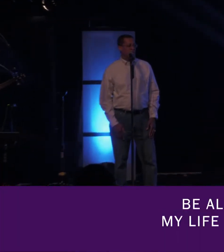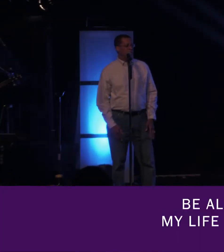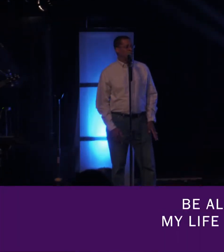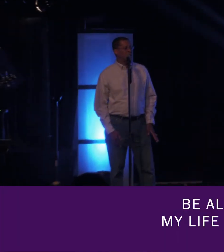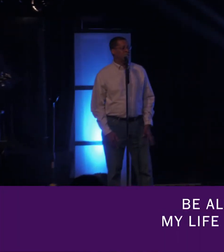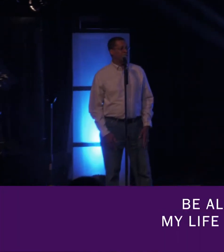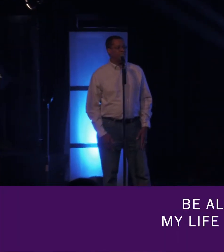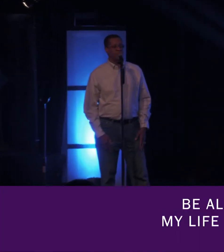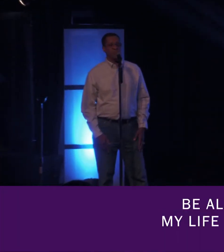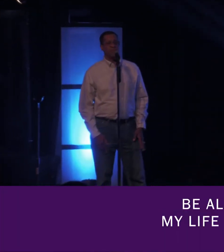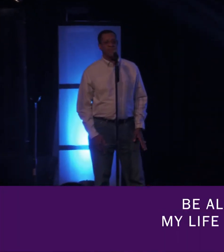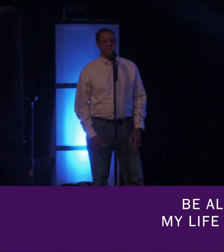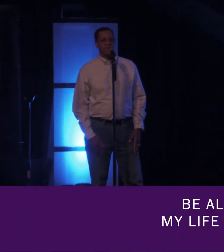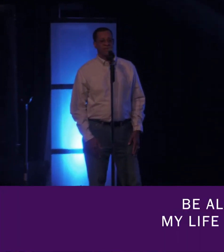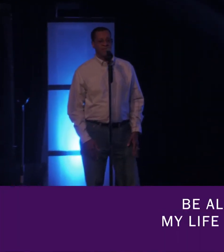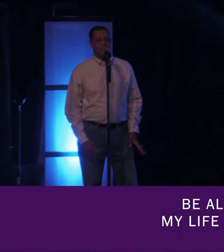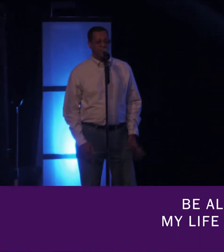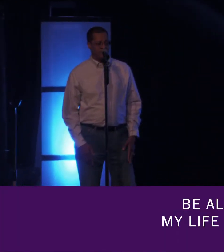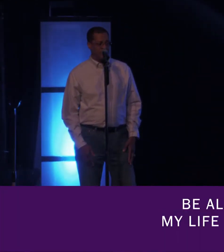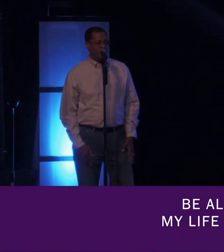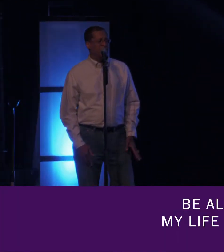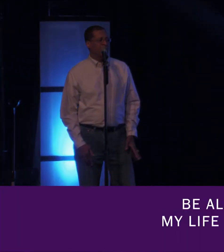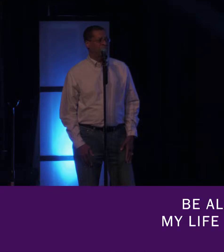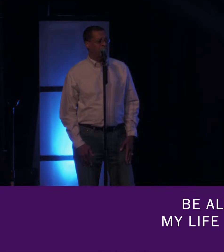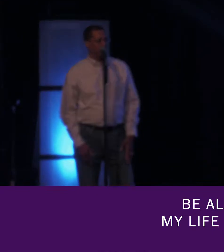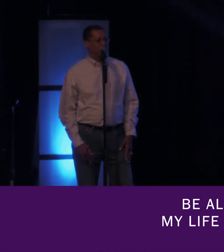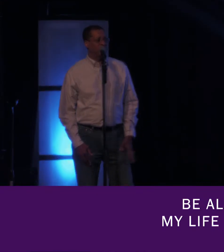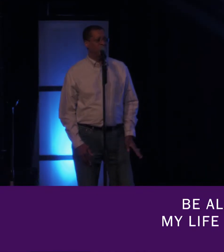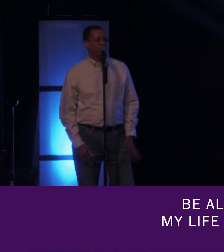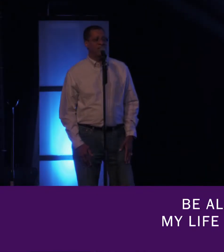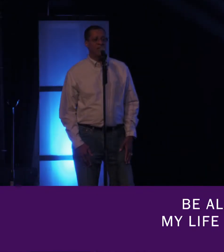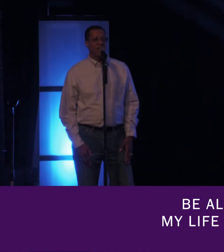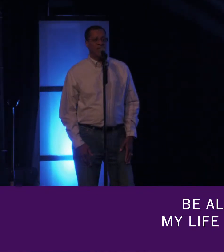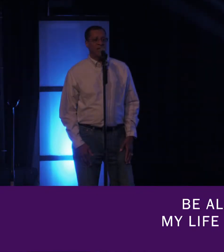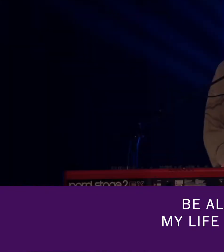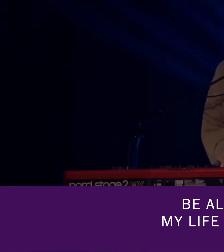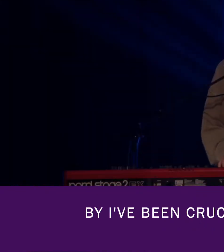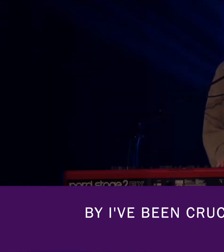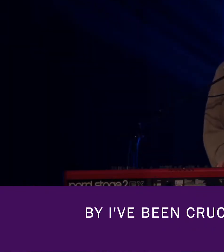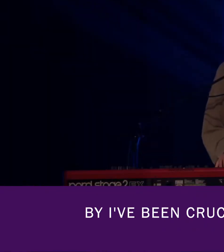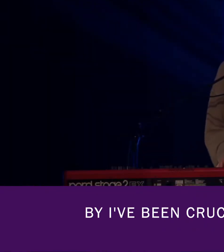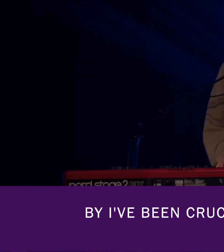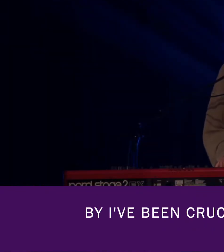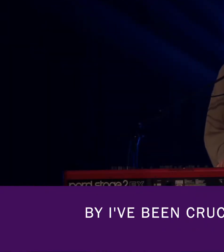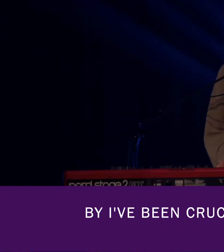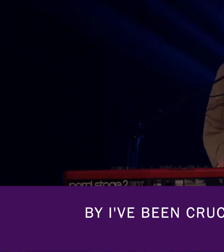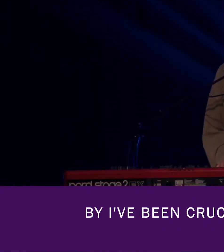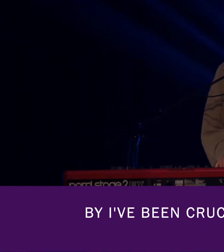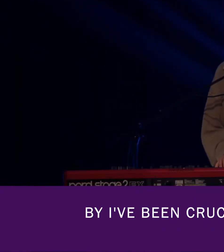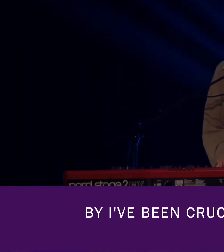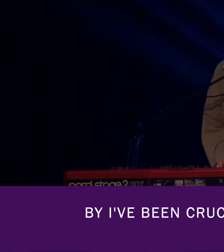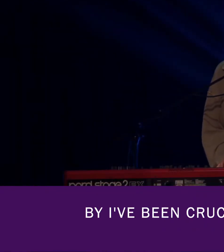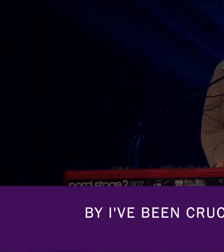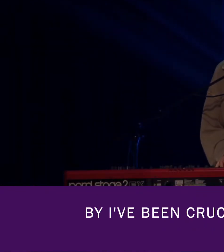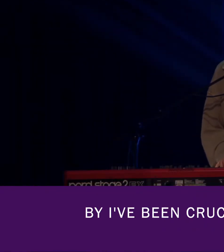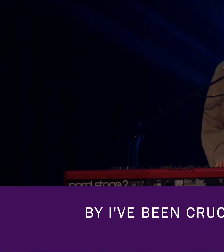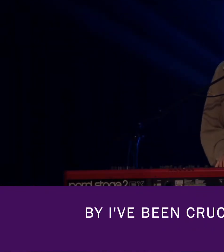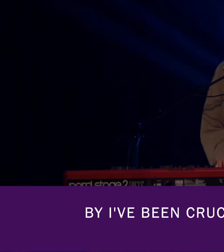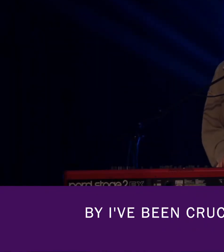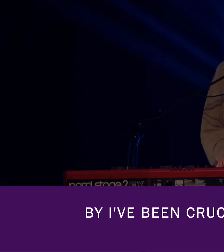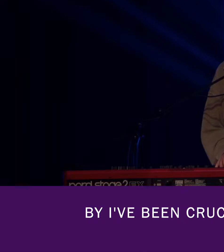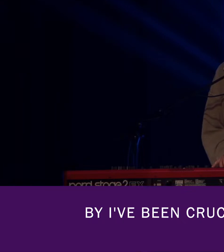Oh, I am my life defined by I've been